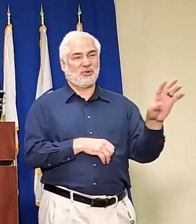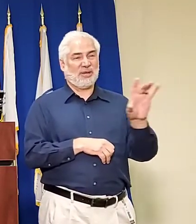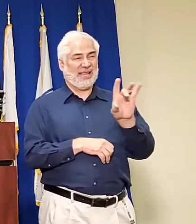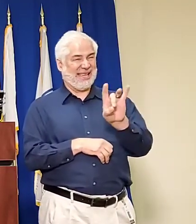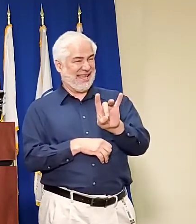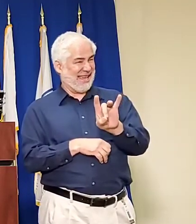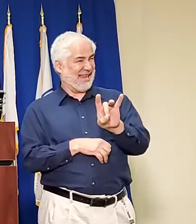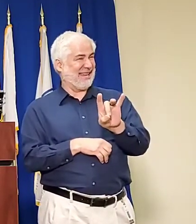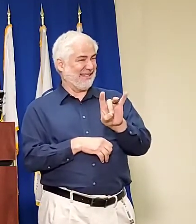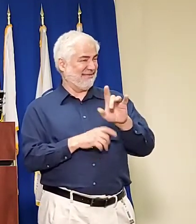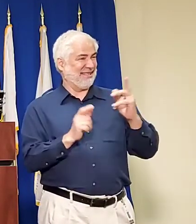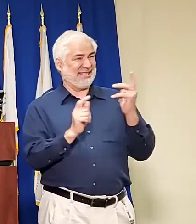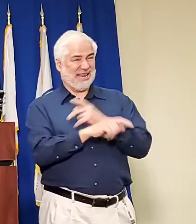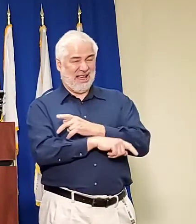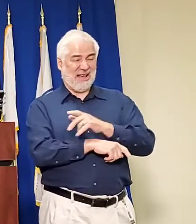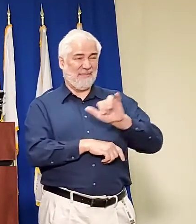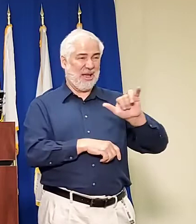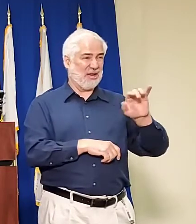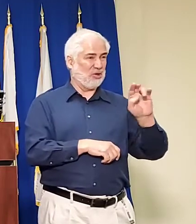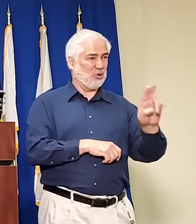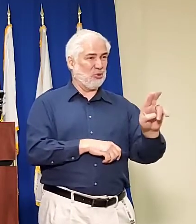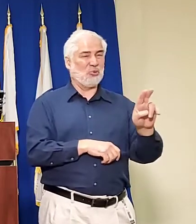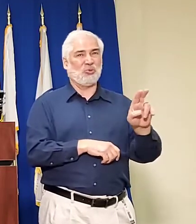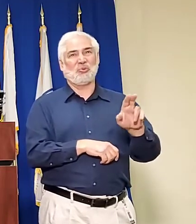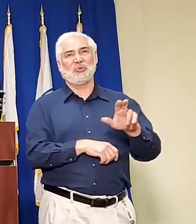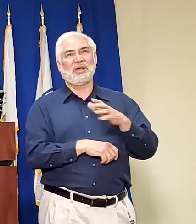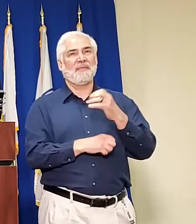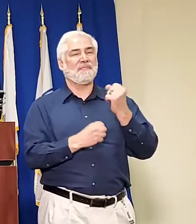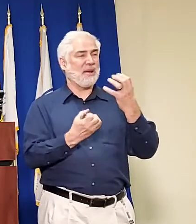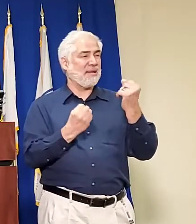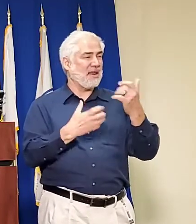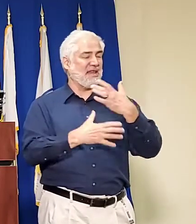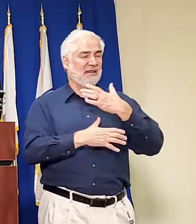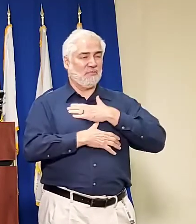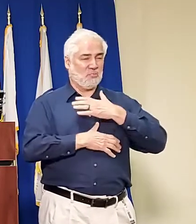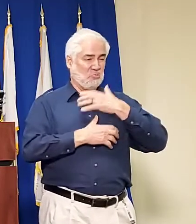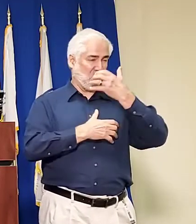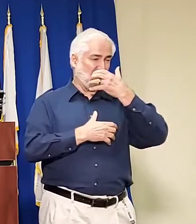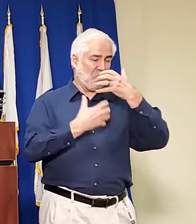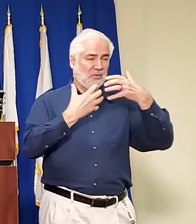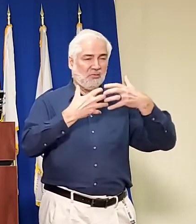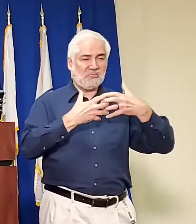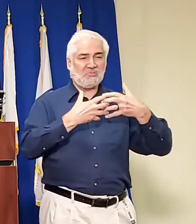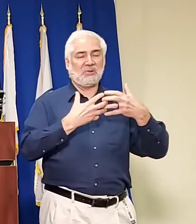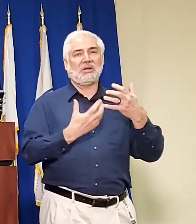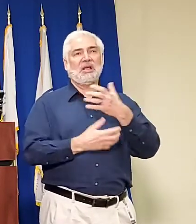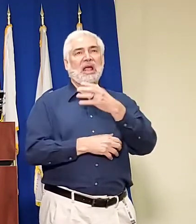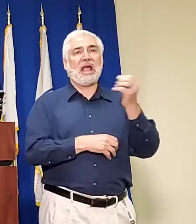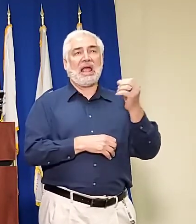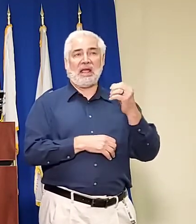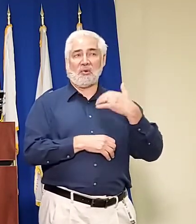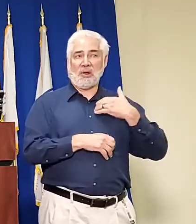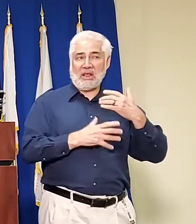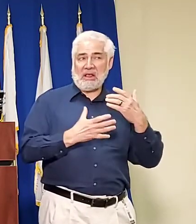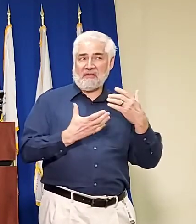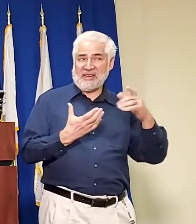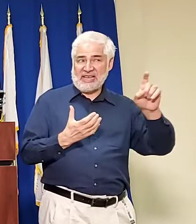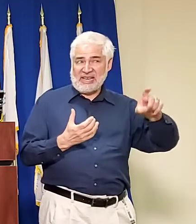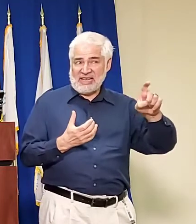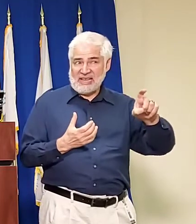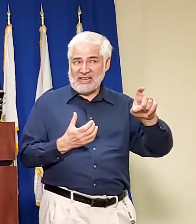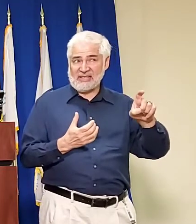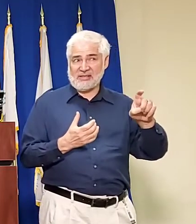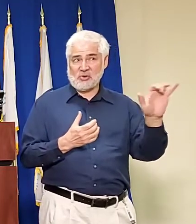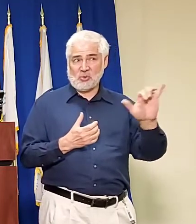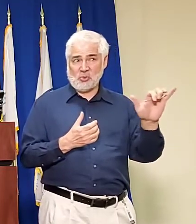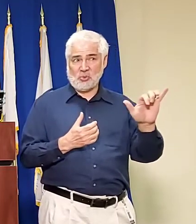ICU beds and 2 or 3 more times of ventilators. Do you have similar quantitative needs as